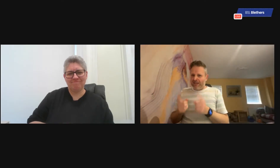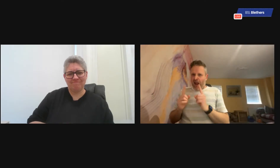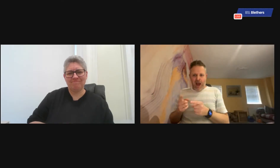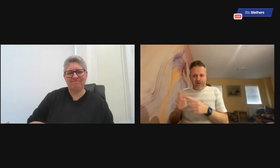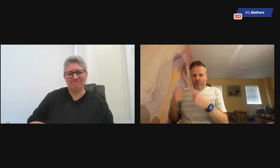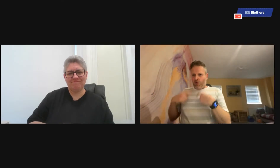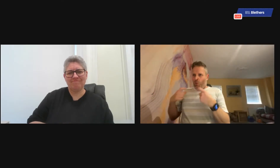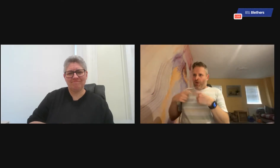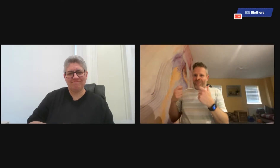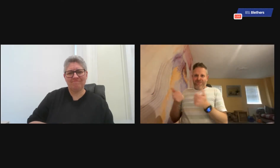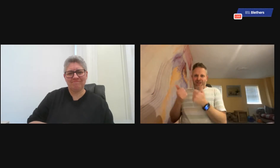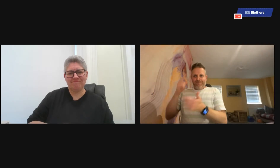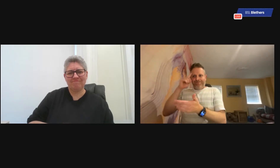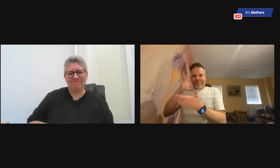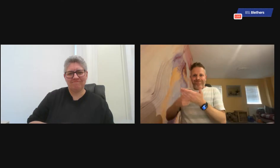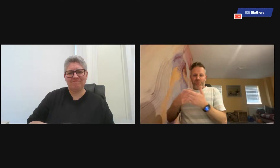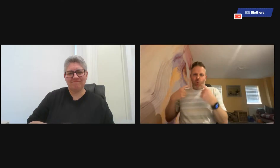situation.